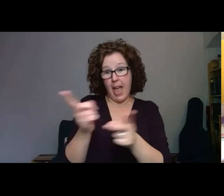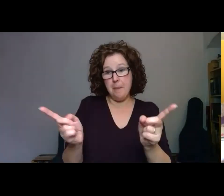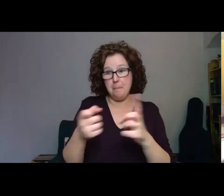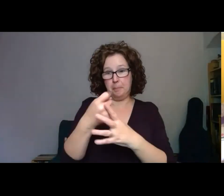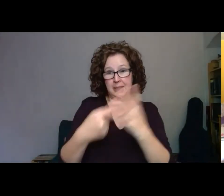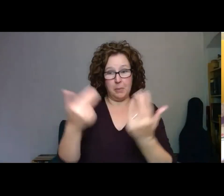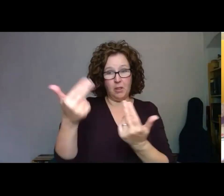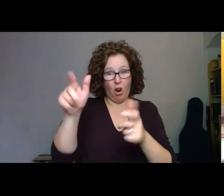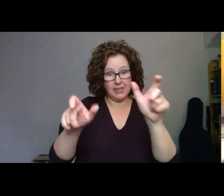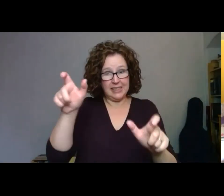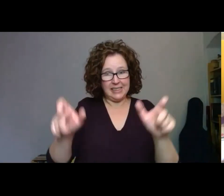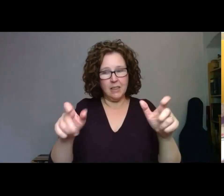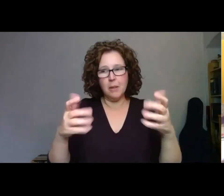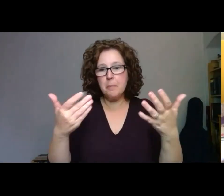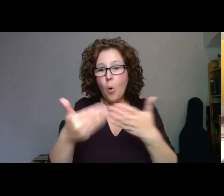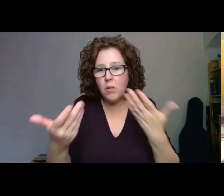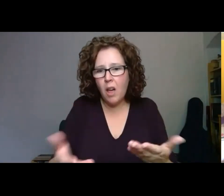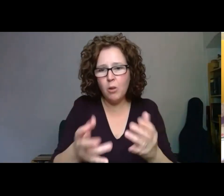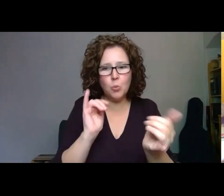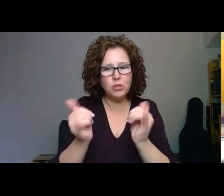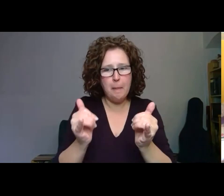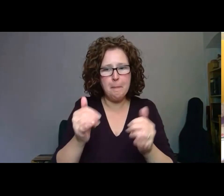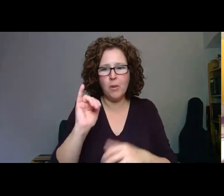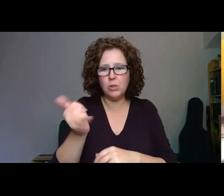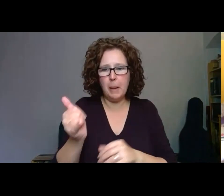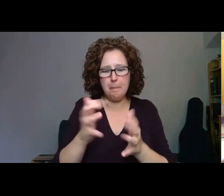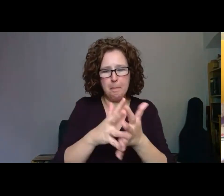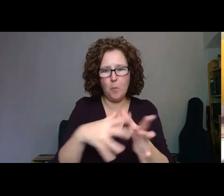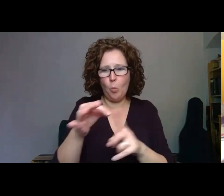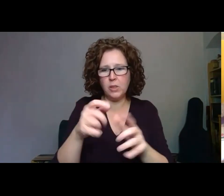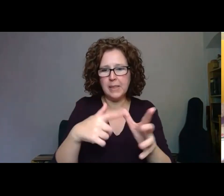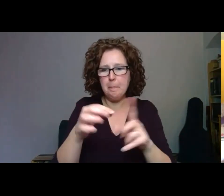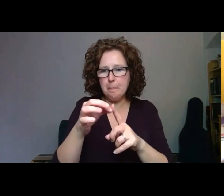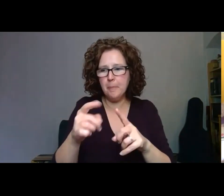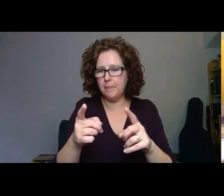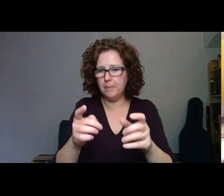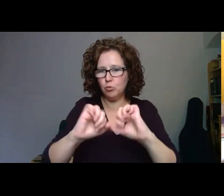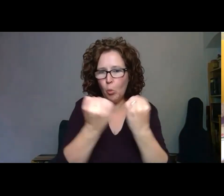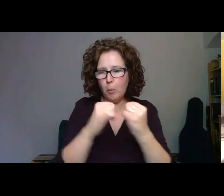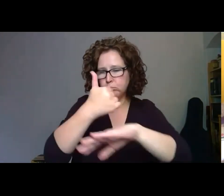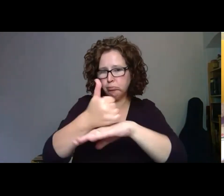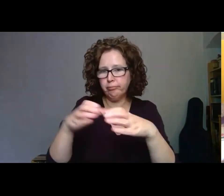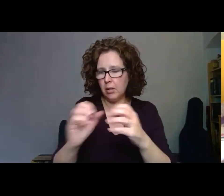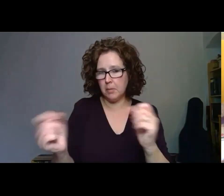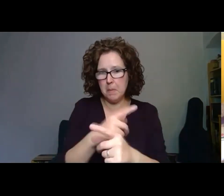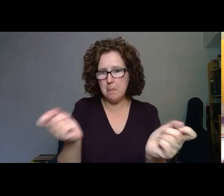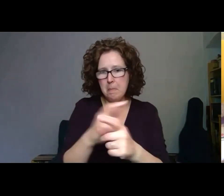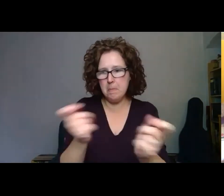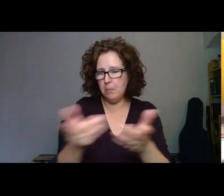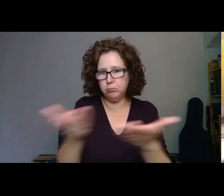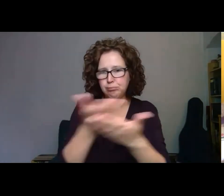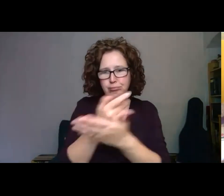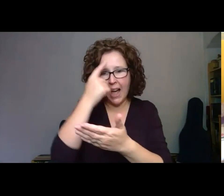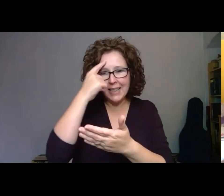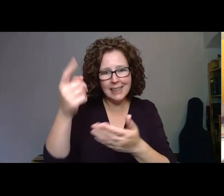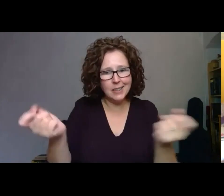more through WhatsApp's groups. They've created WhatsApp's groups and they created projects